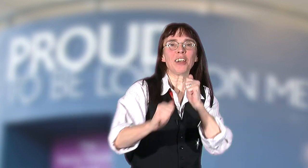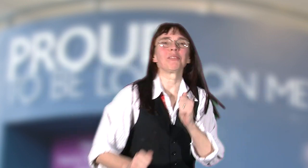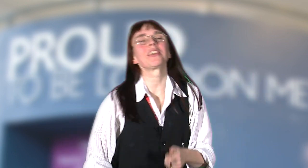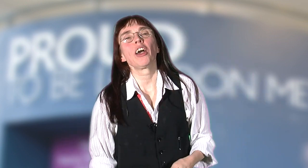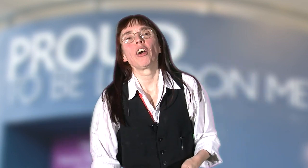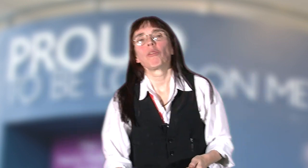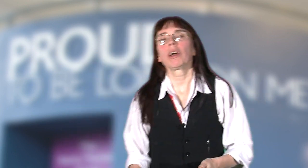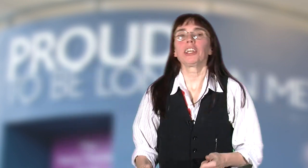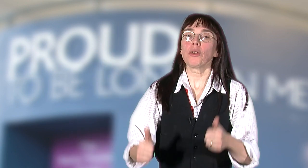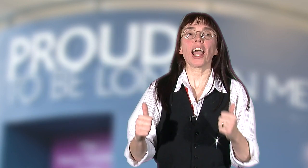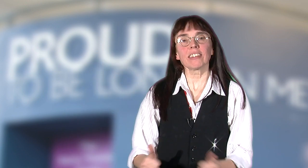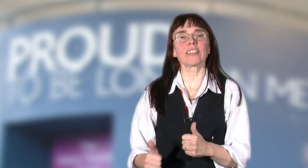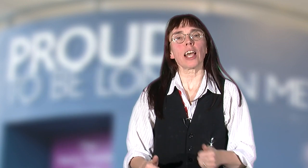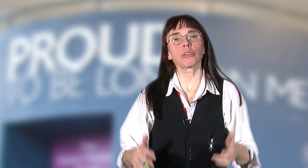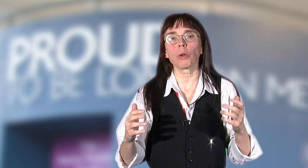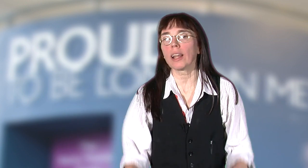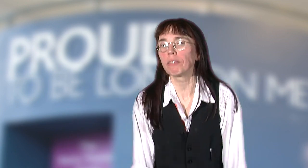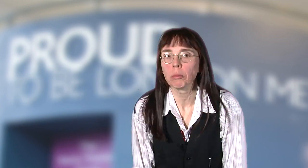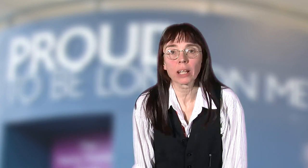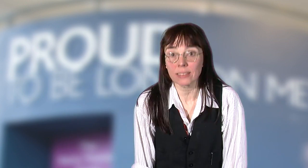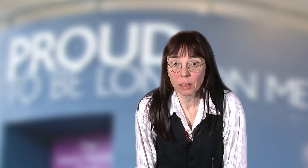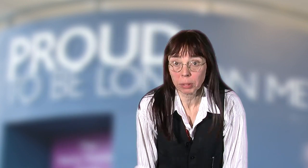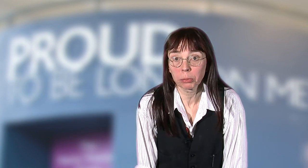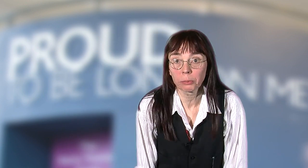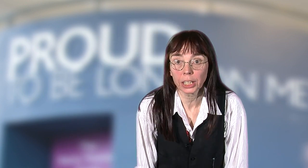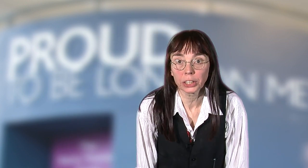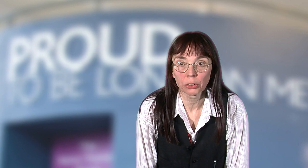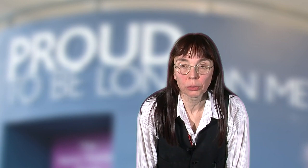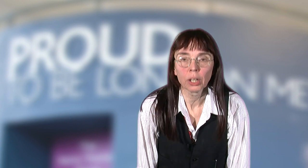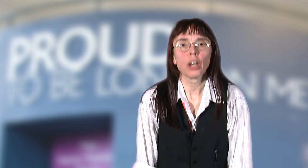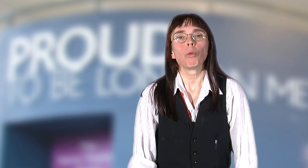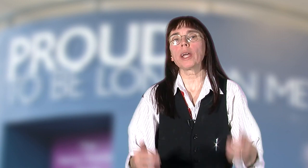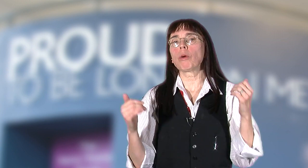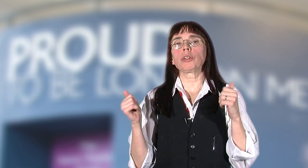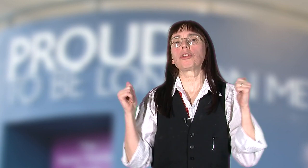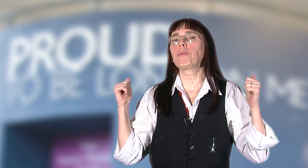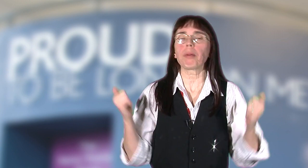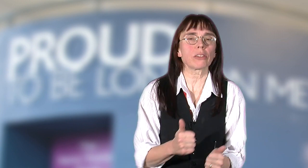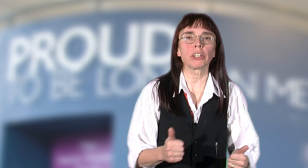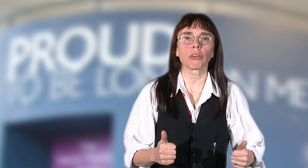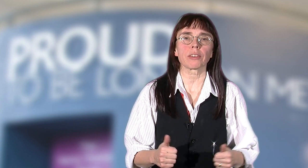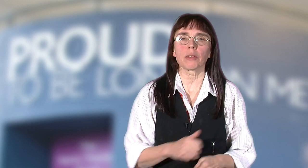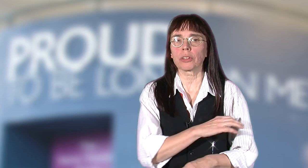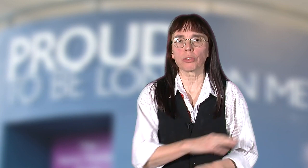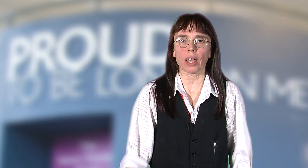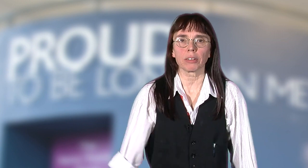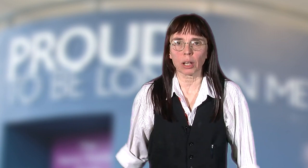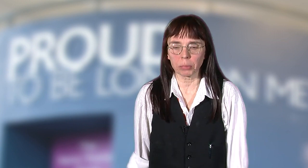Exams. Whether you hate exams or love them, and some people really do, we want you to better in your exams than you've ever done